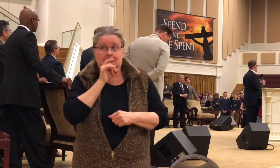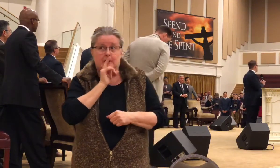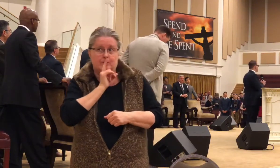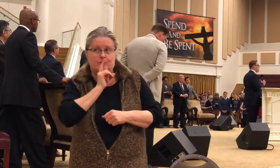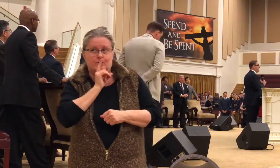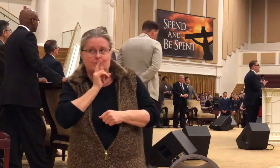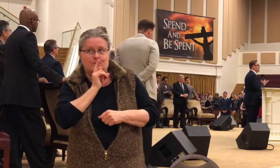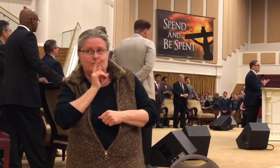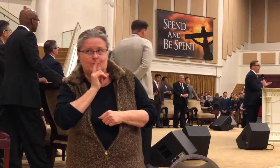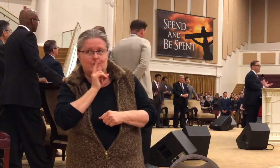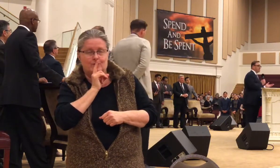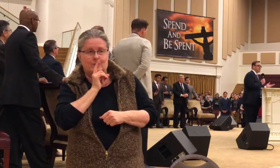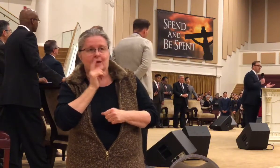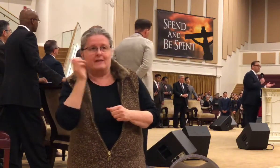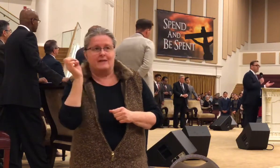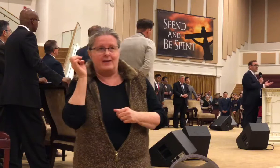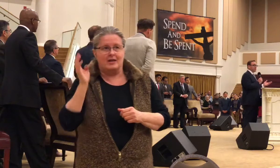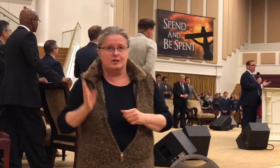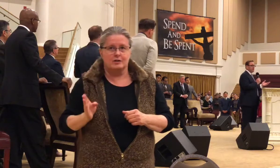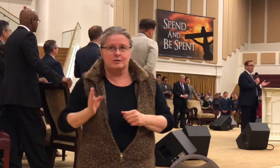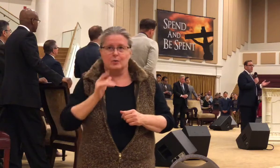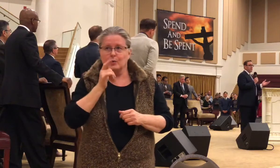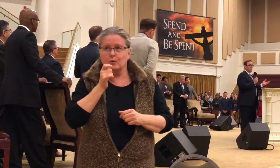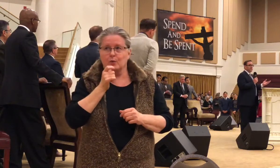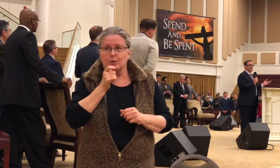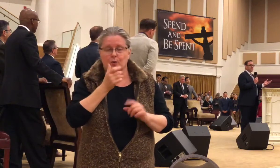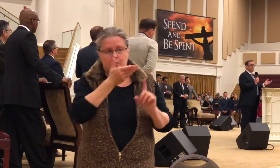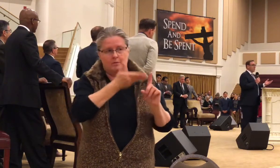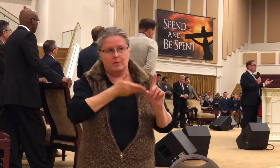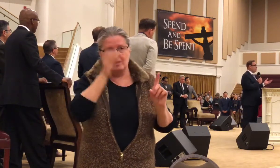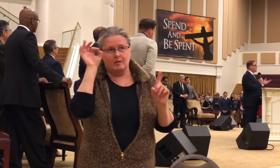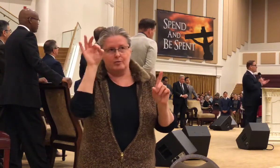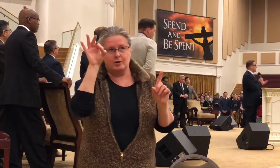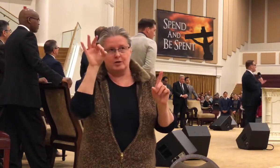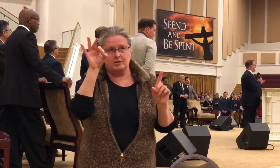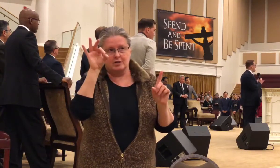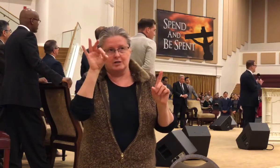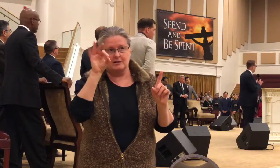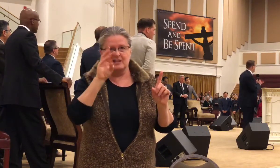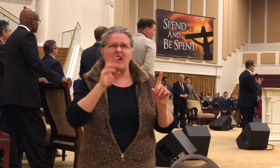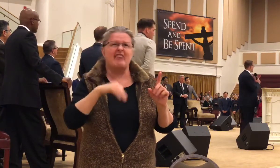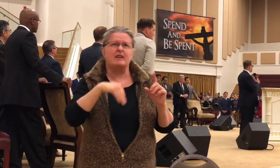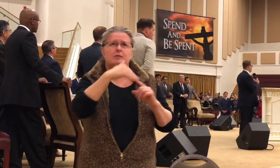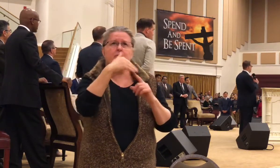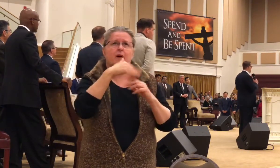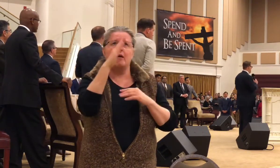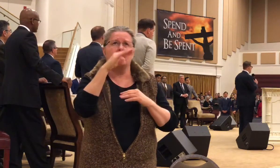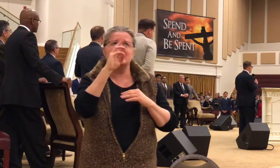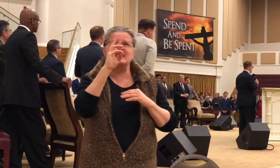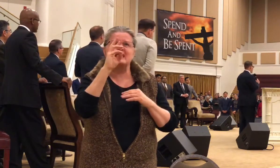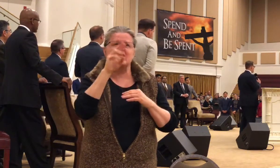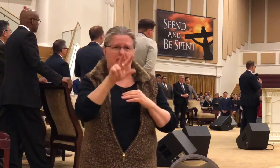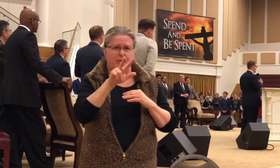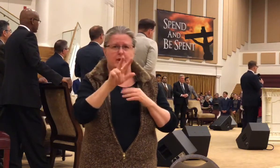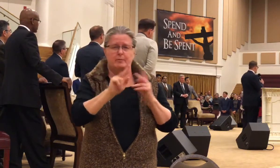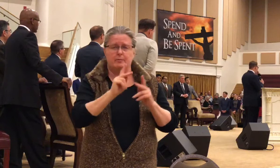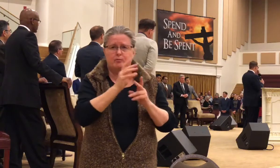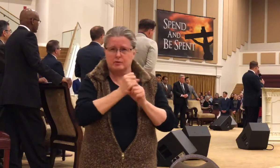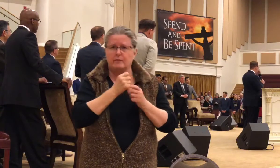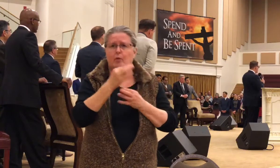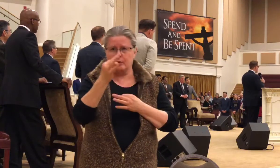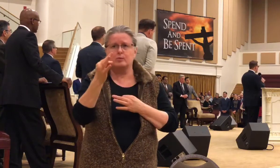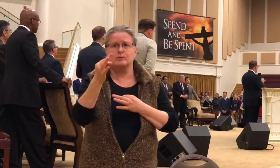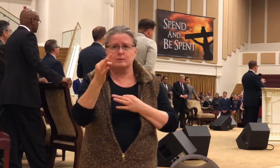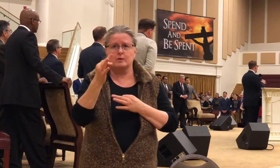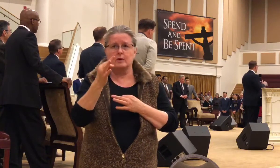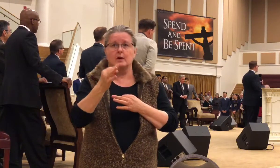didn't know, is that the evangelist that was preaching, and somewhere over 60, I think it's 63 people have received the Holy